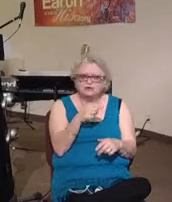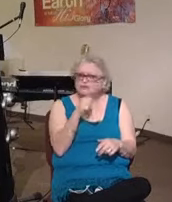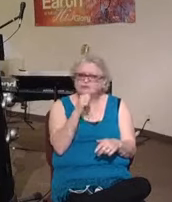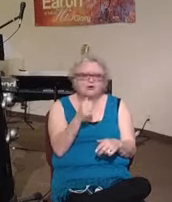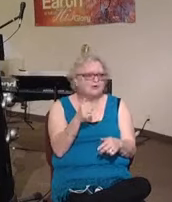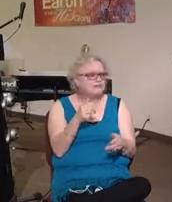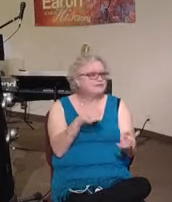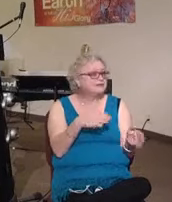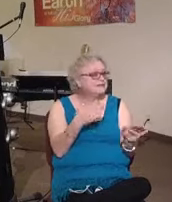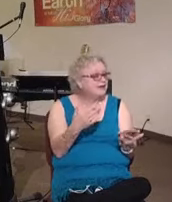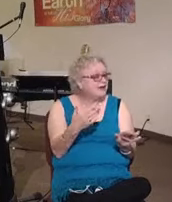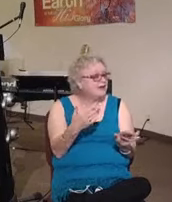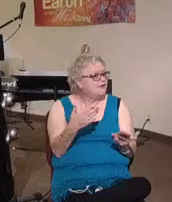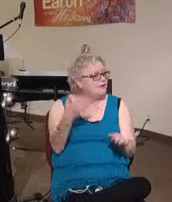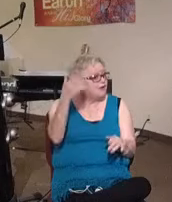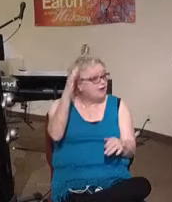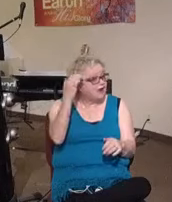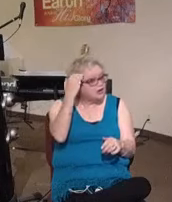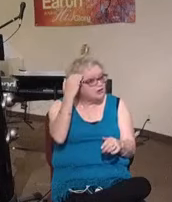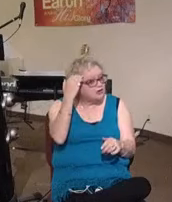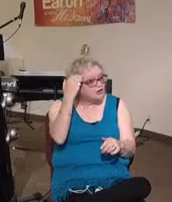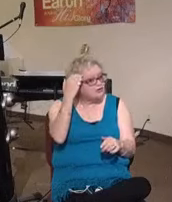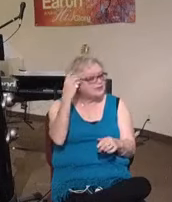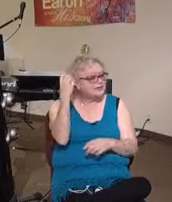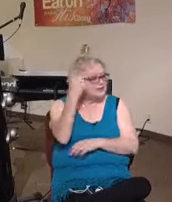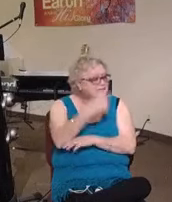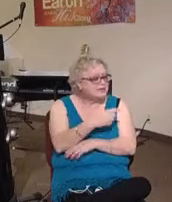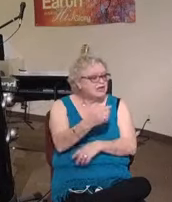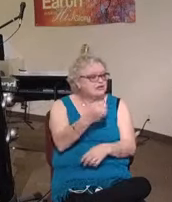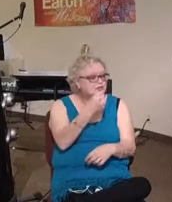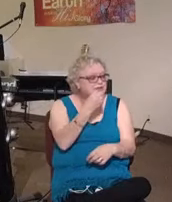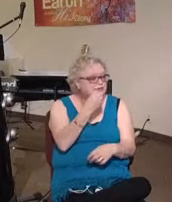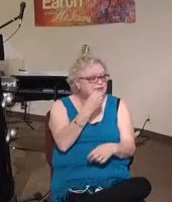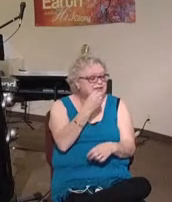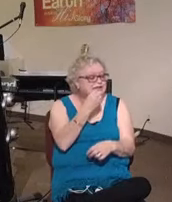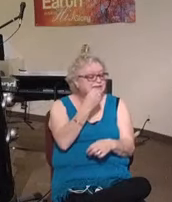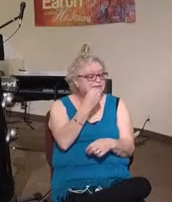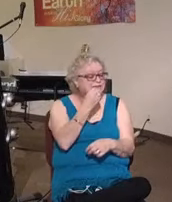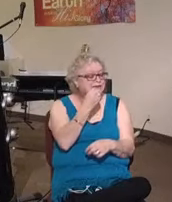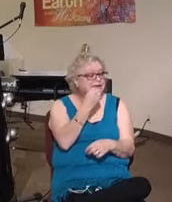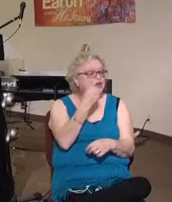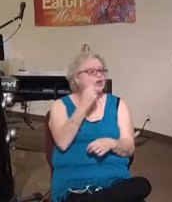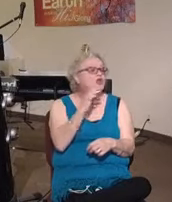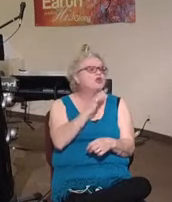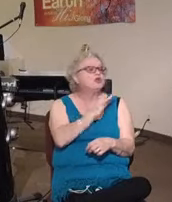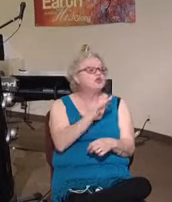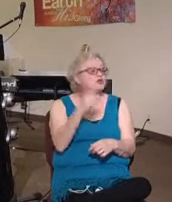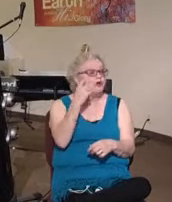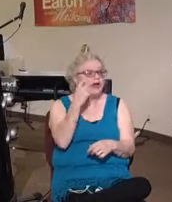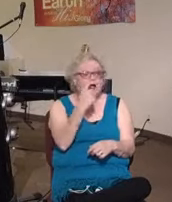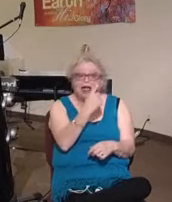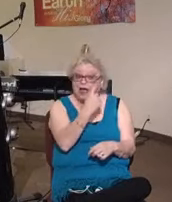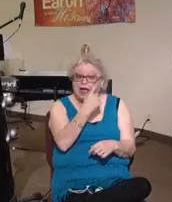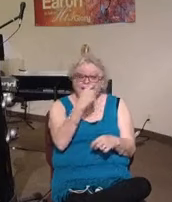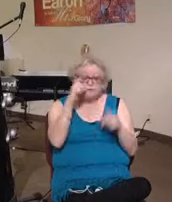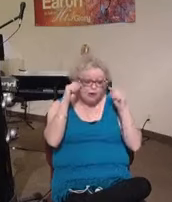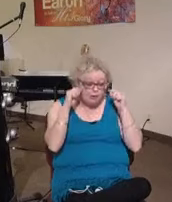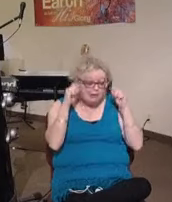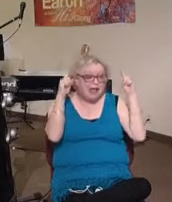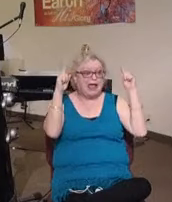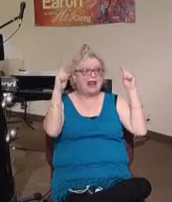die. For God knows that in the day you eat of it, your eyes will